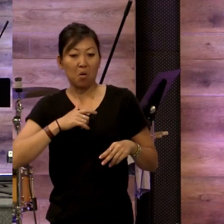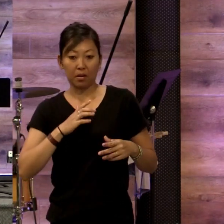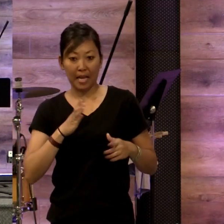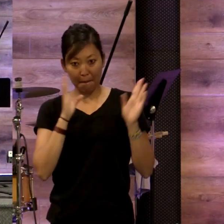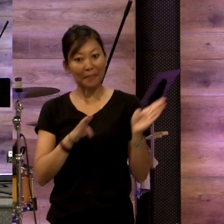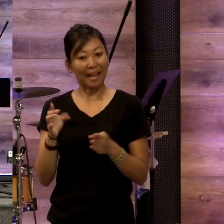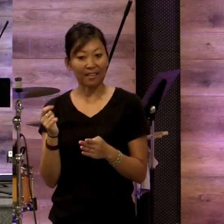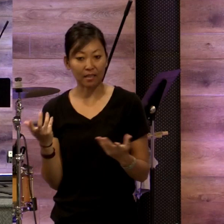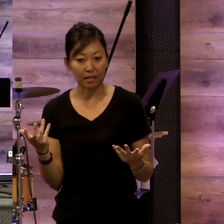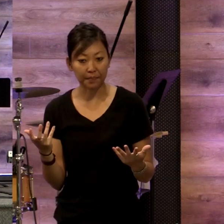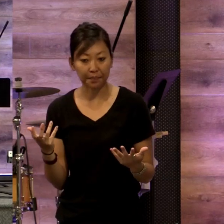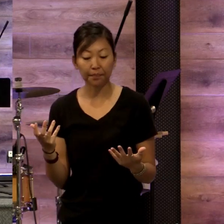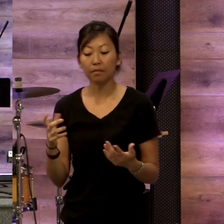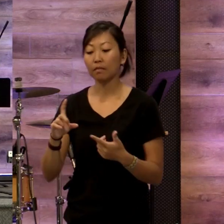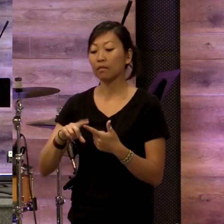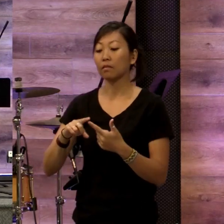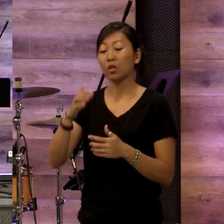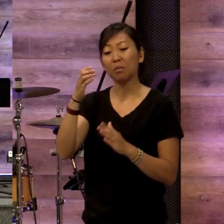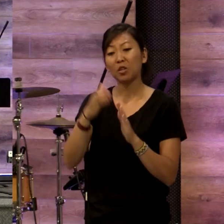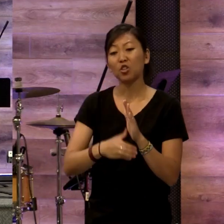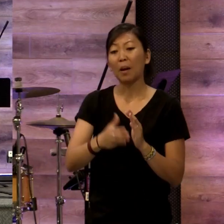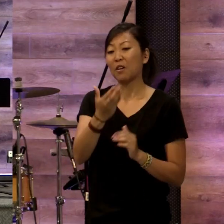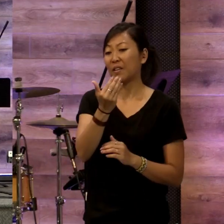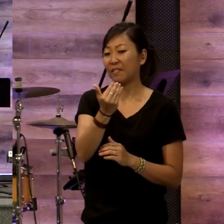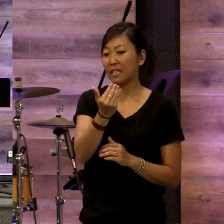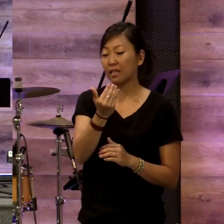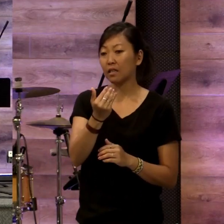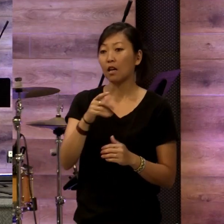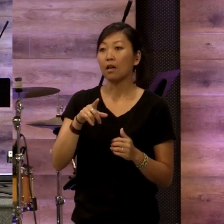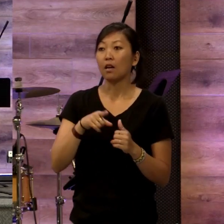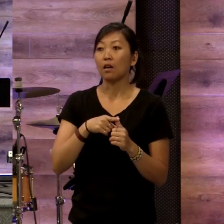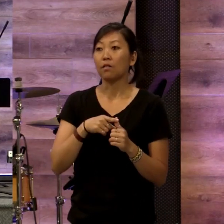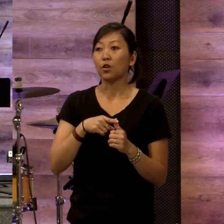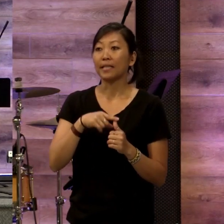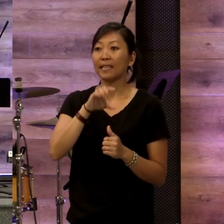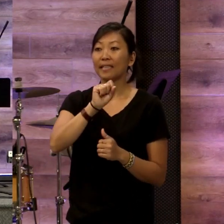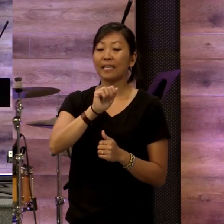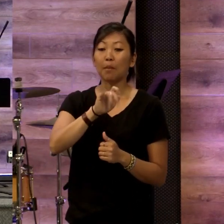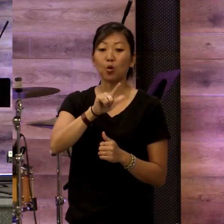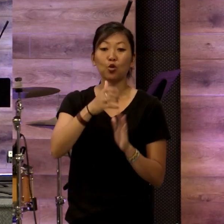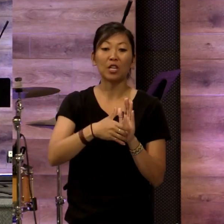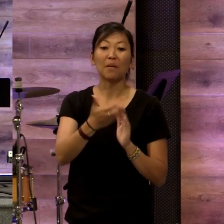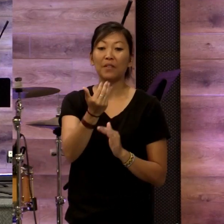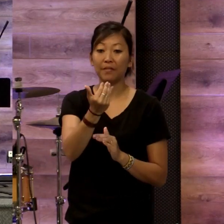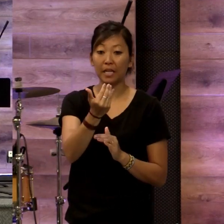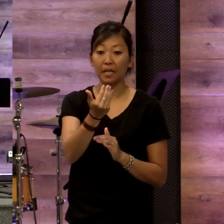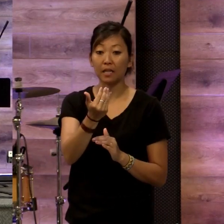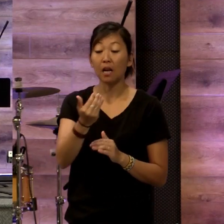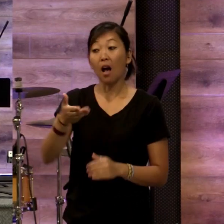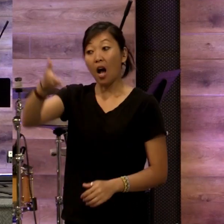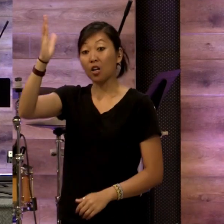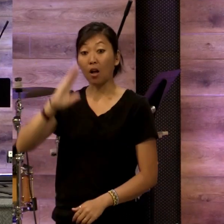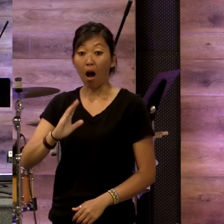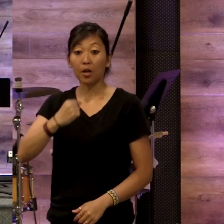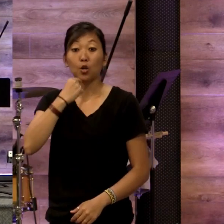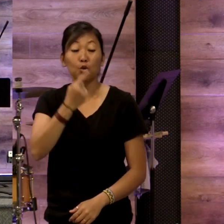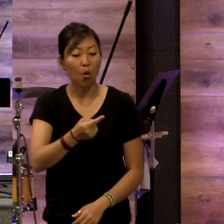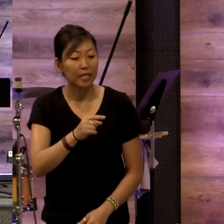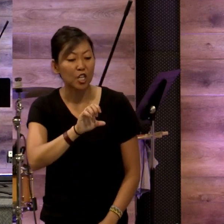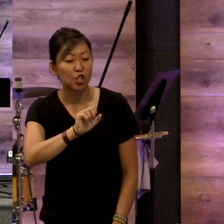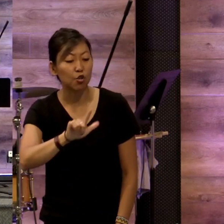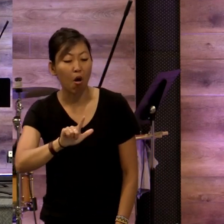15, 1 Samuel 15, God told Saul that he was tearing away the kingdom from him and he's going to give it to